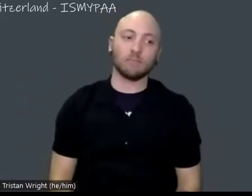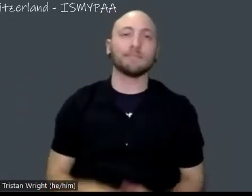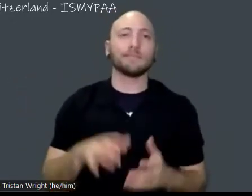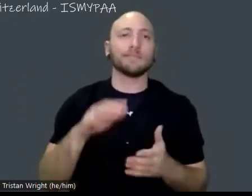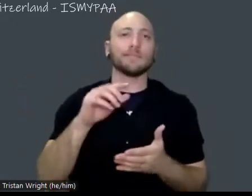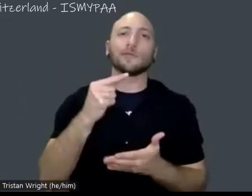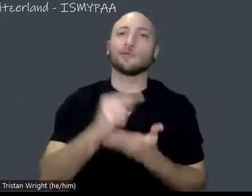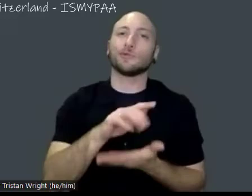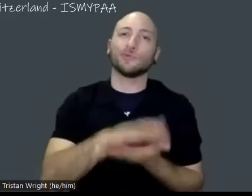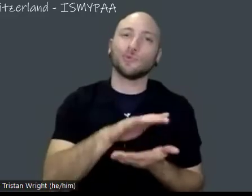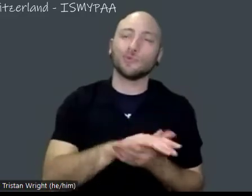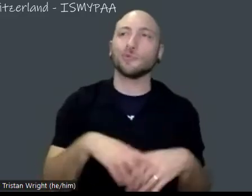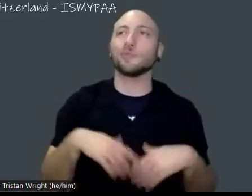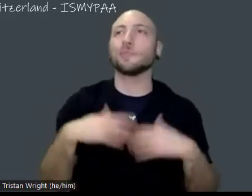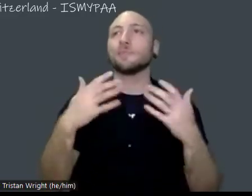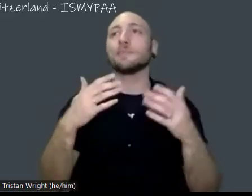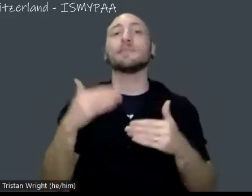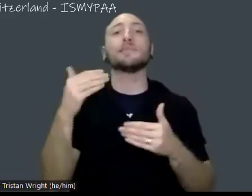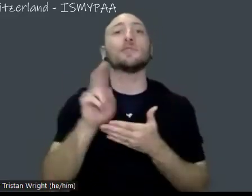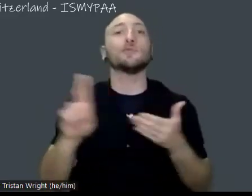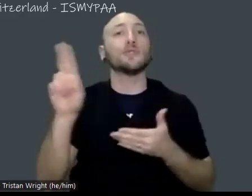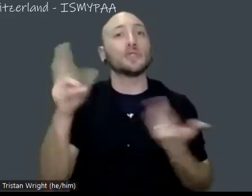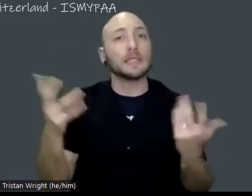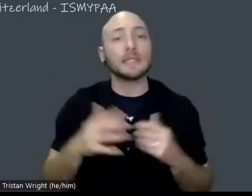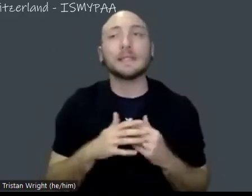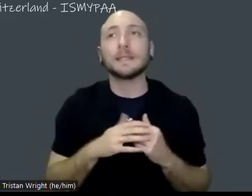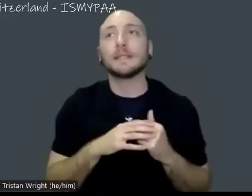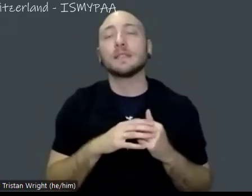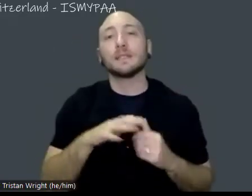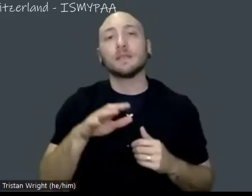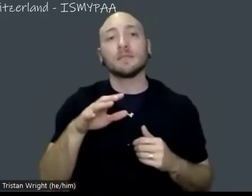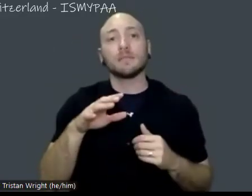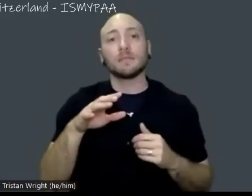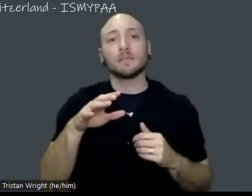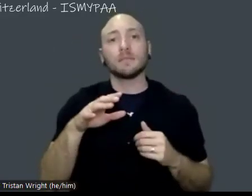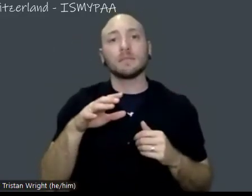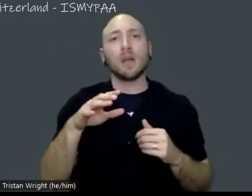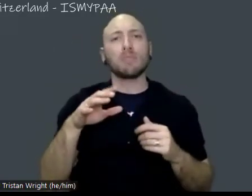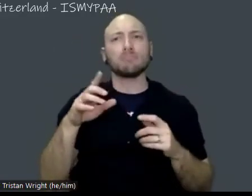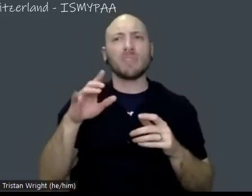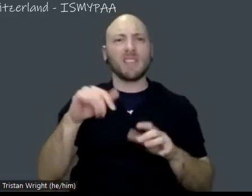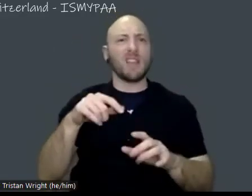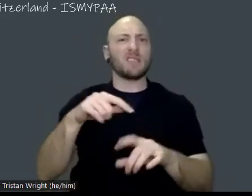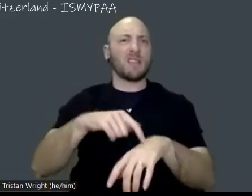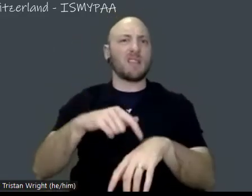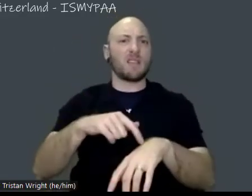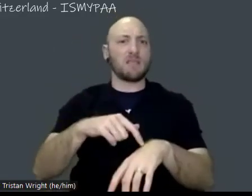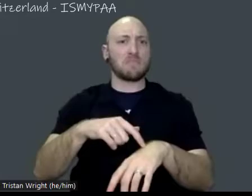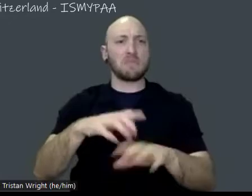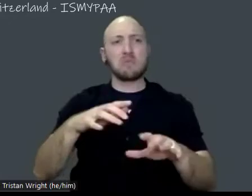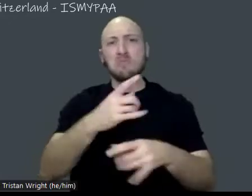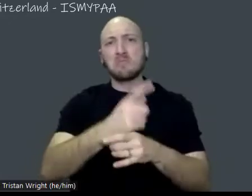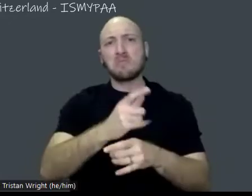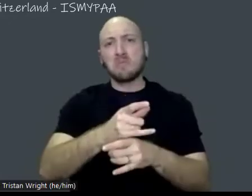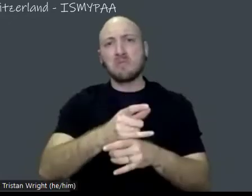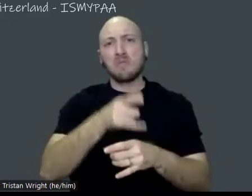I graduated, then I went to the university, and up to this point, I mean, my drinking was always